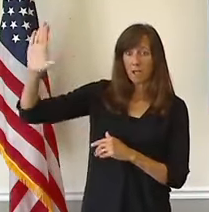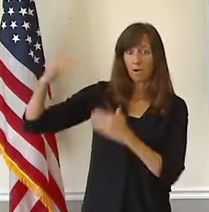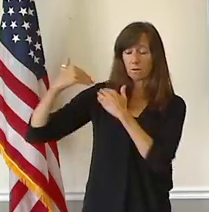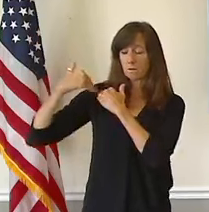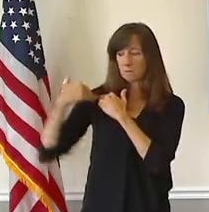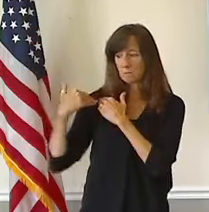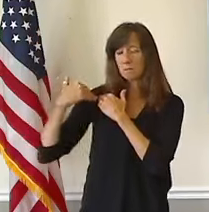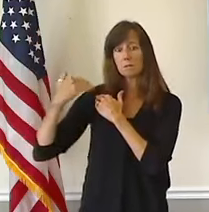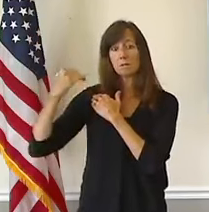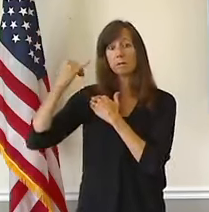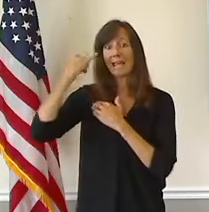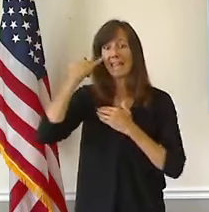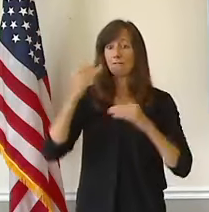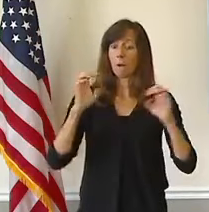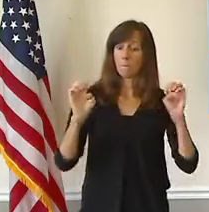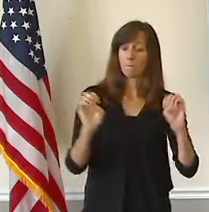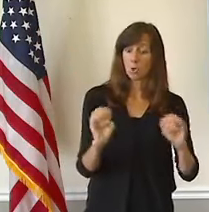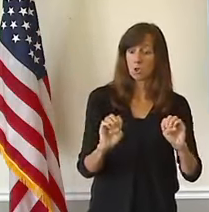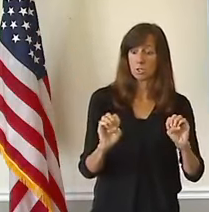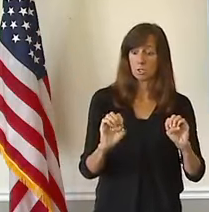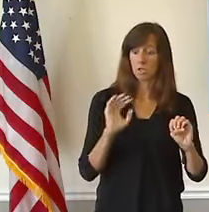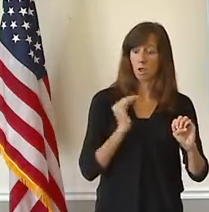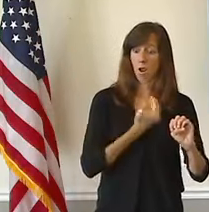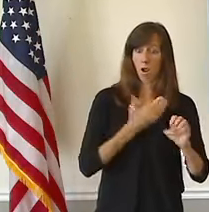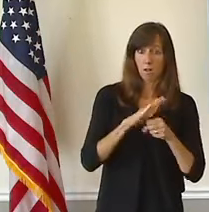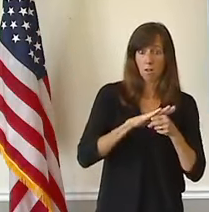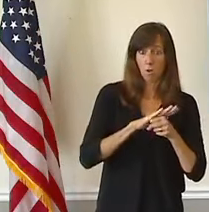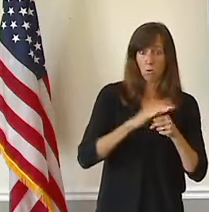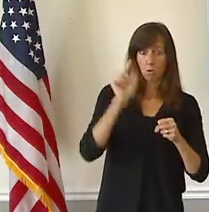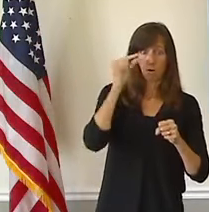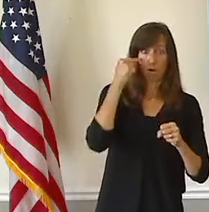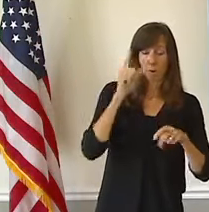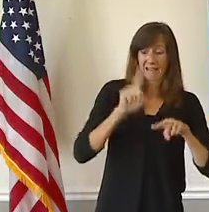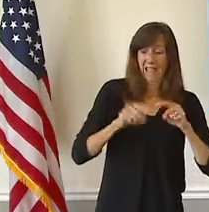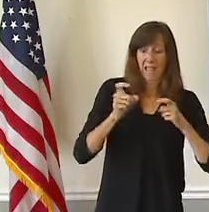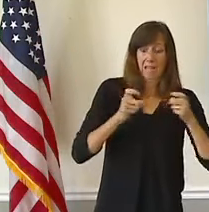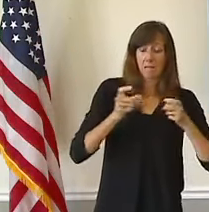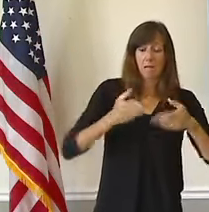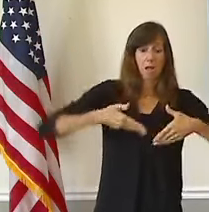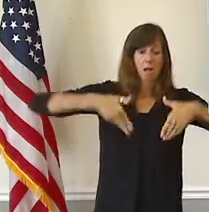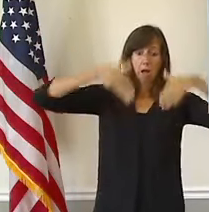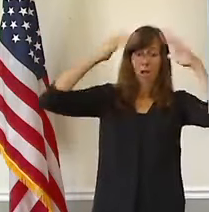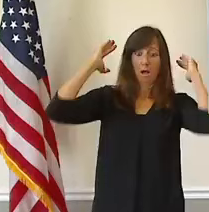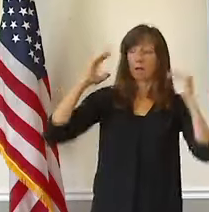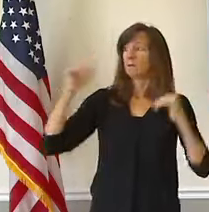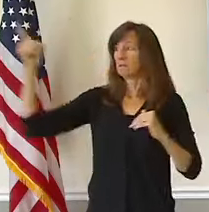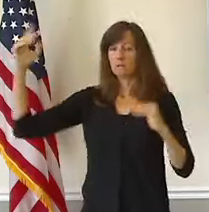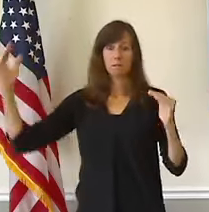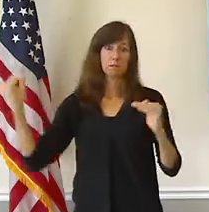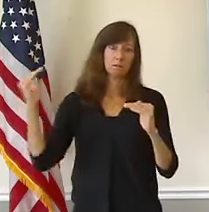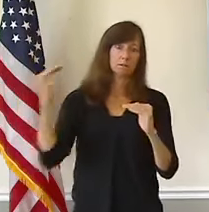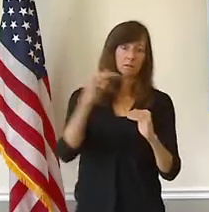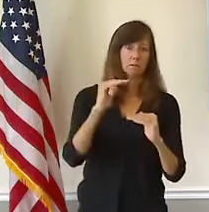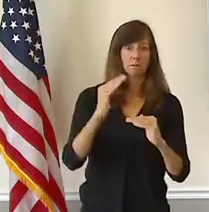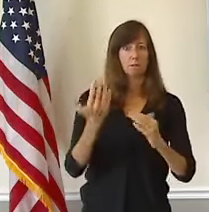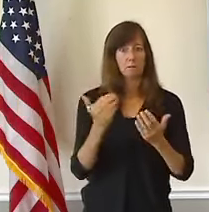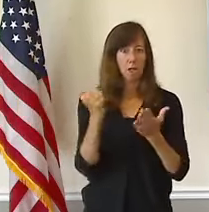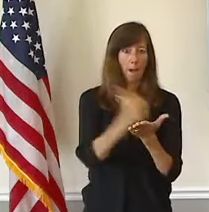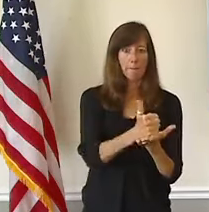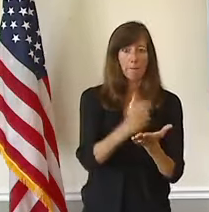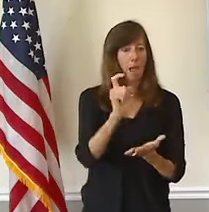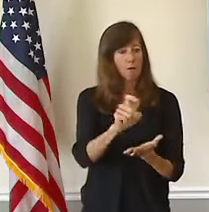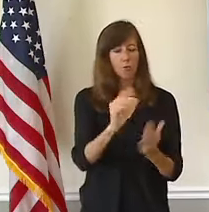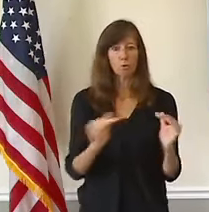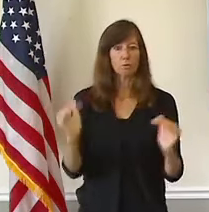emergency exceeds the capacity of local government to respond. That's the way it works. We respond, and when the challenge is too big for us, the